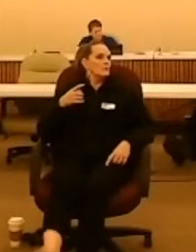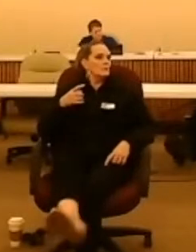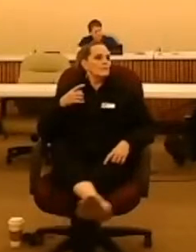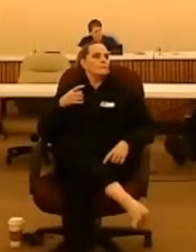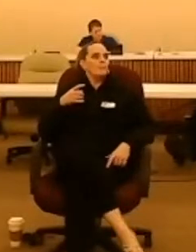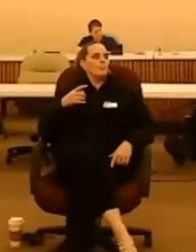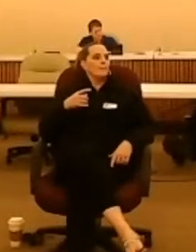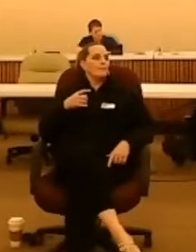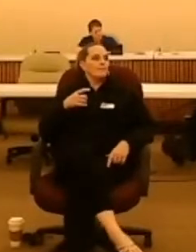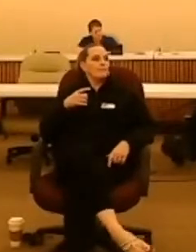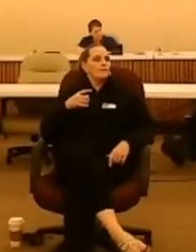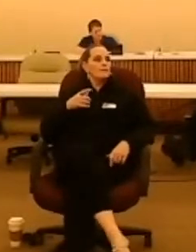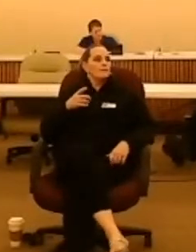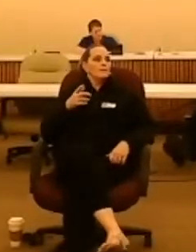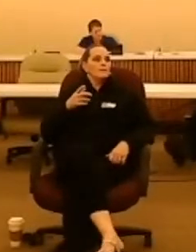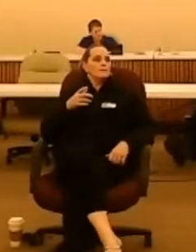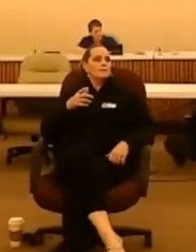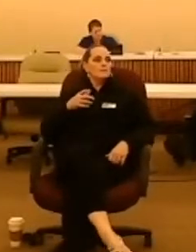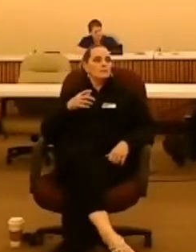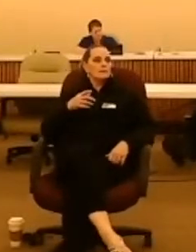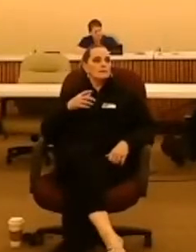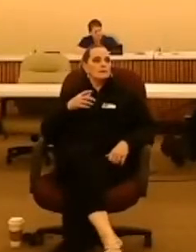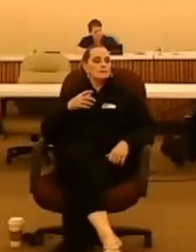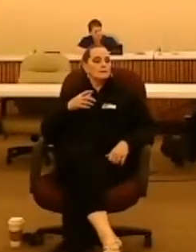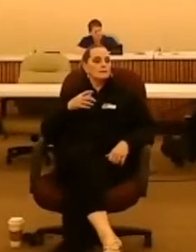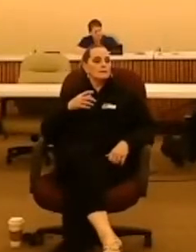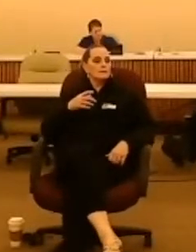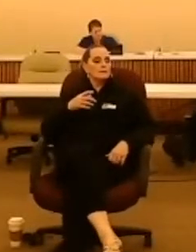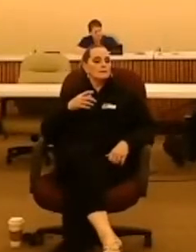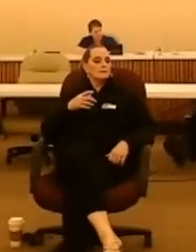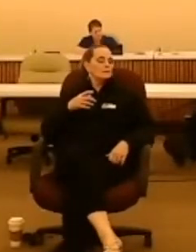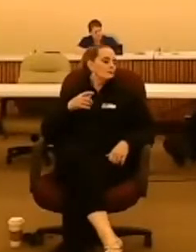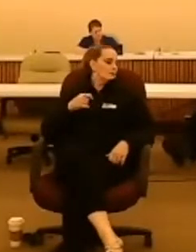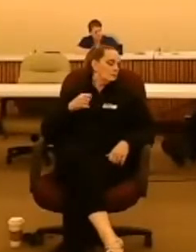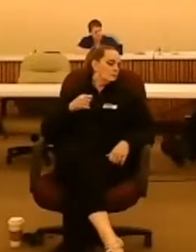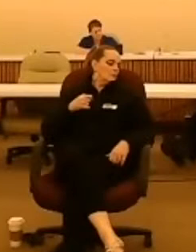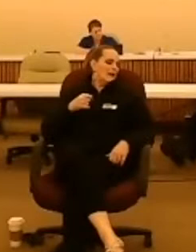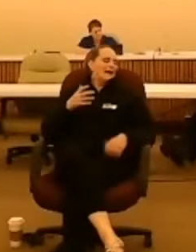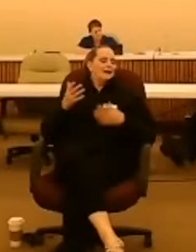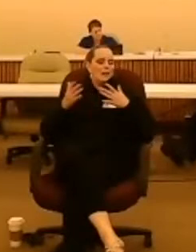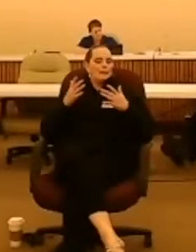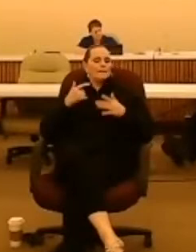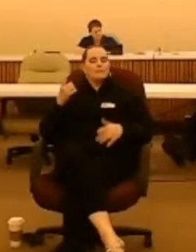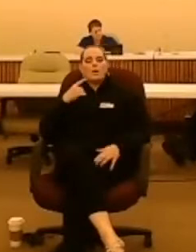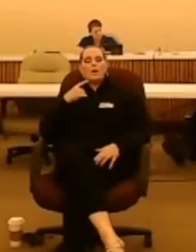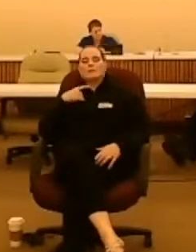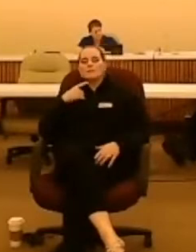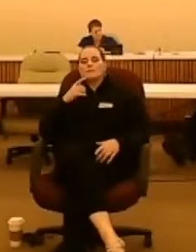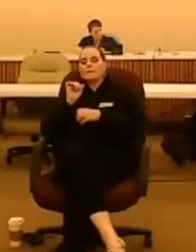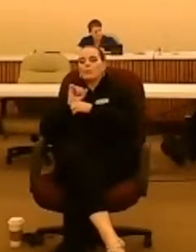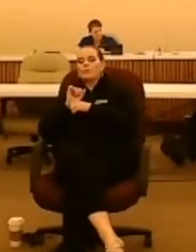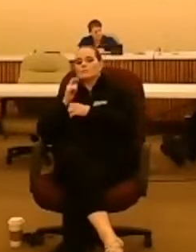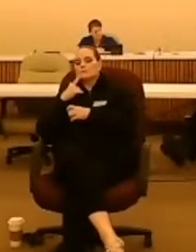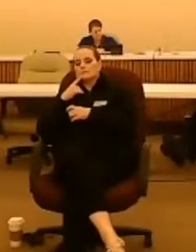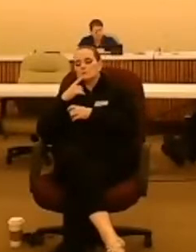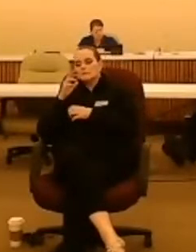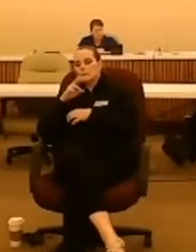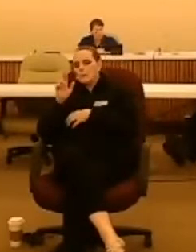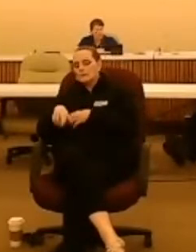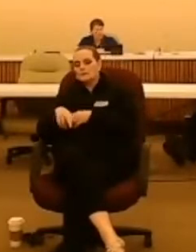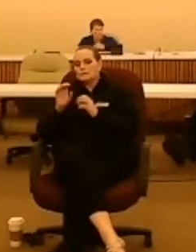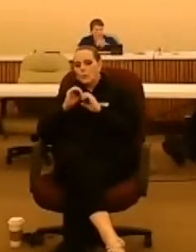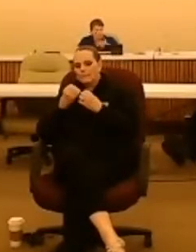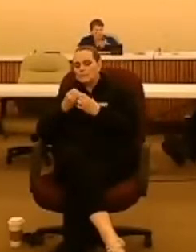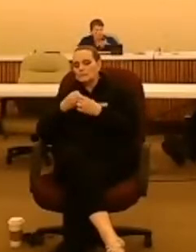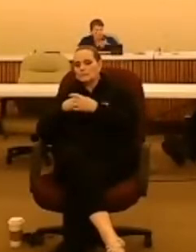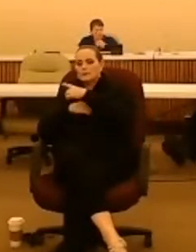I just say that because we have them on as BDR, so professional, they BDR. They probably have one in their Rochester office. We could certainly reach out to them. Because we